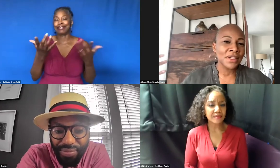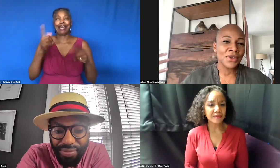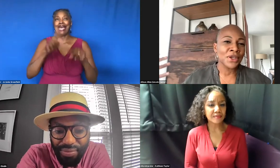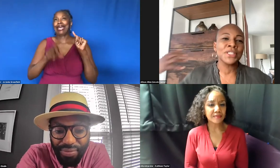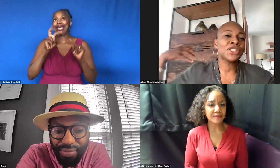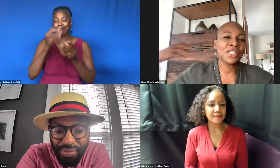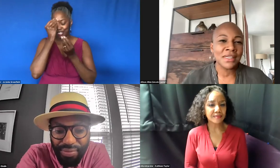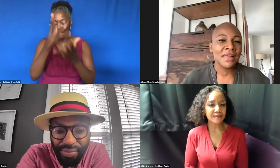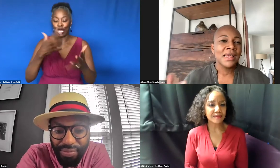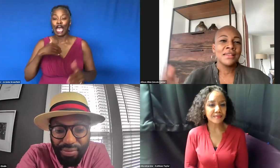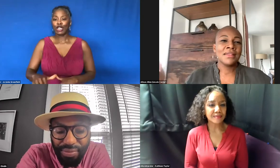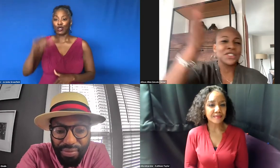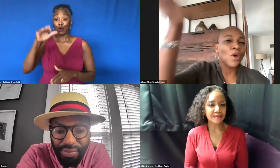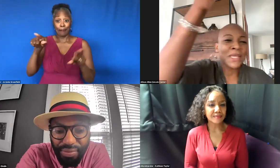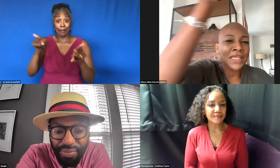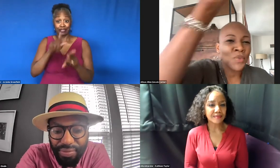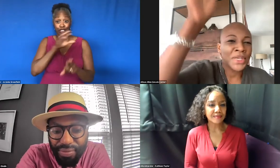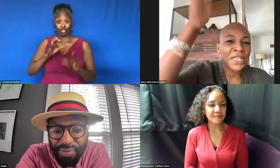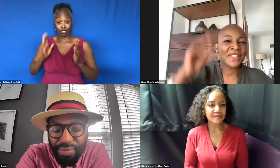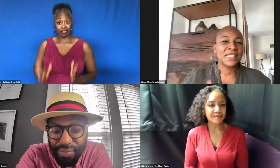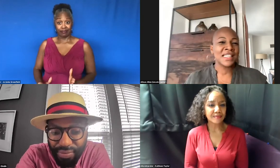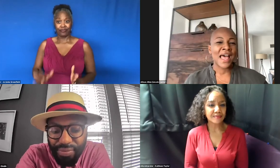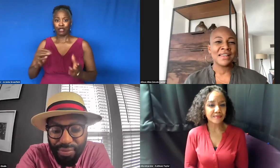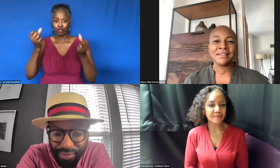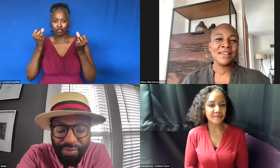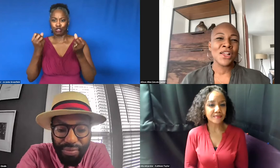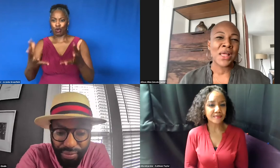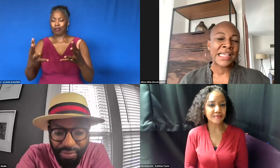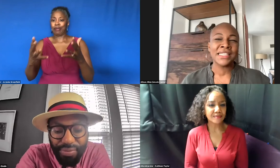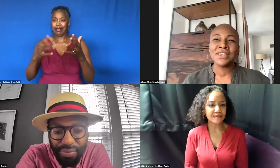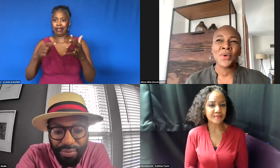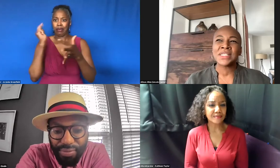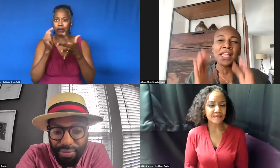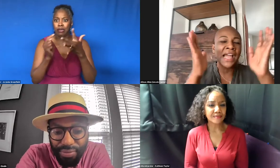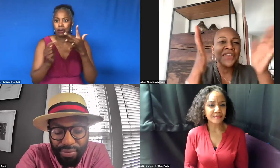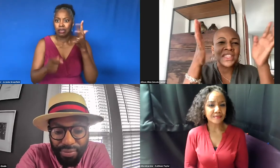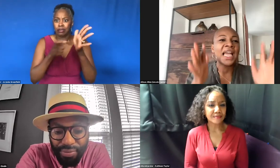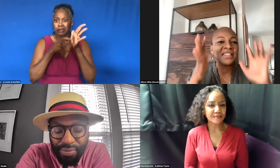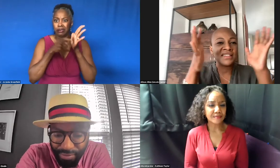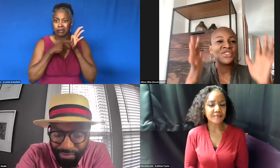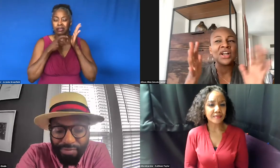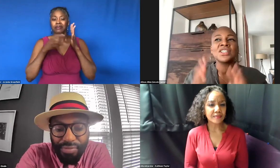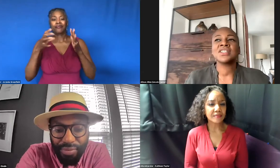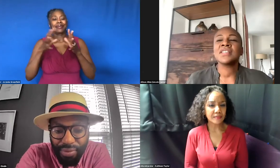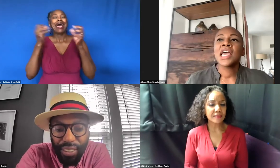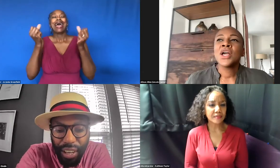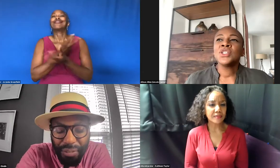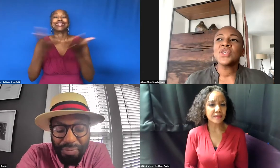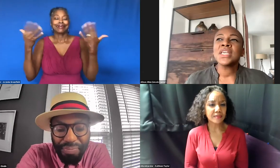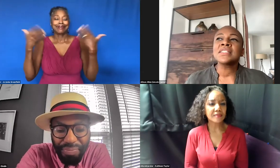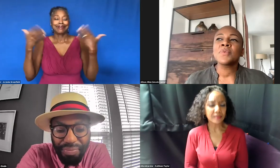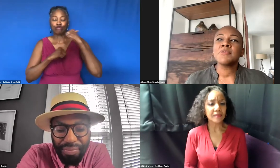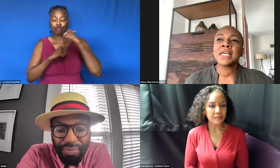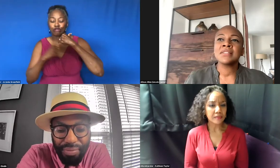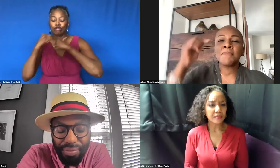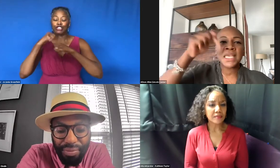as a Christian, and there were so many weaves into that. And, you know, it's like everything has these structures. Yeah. Do you